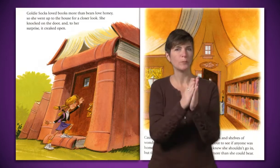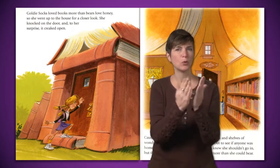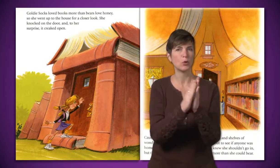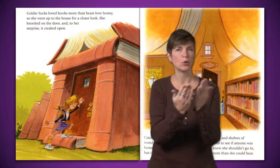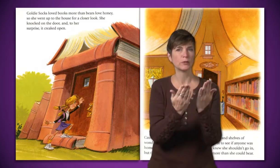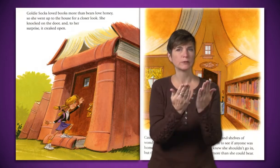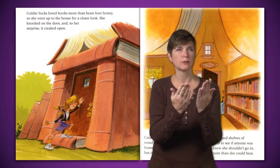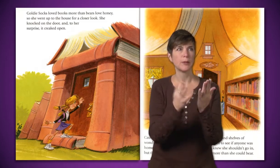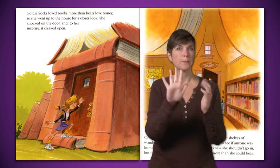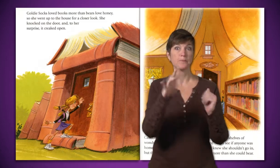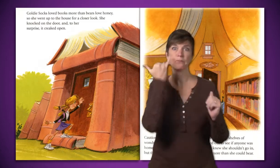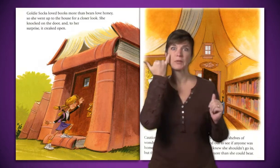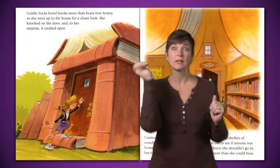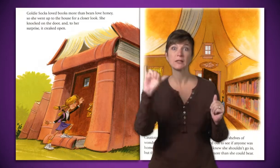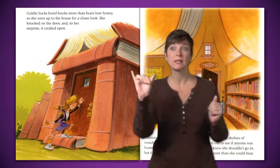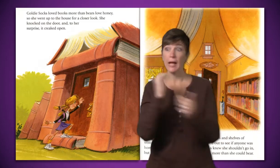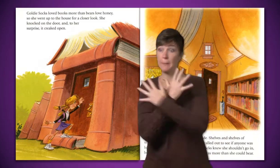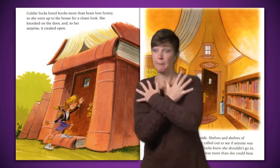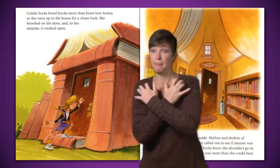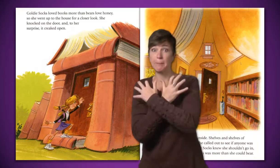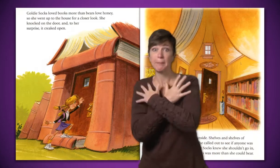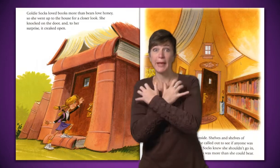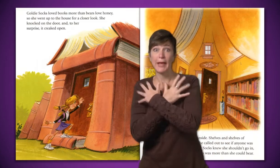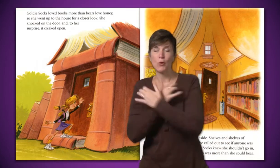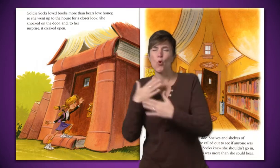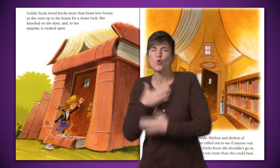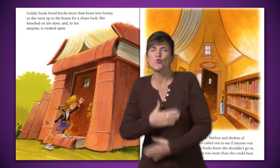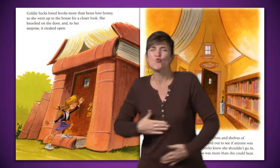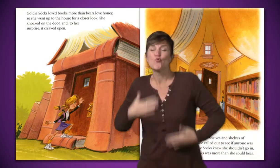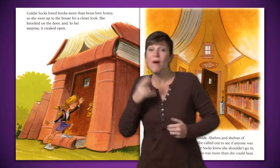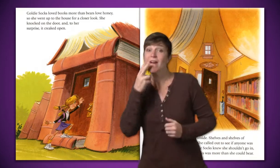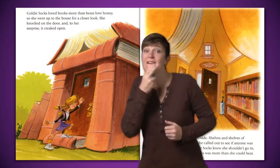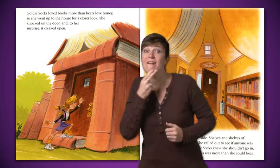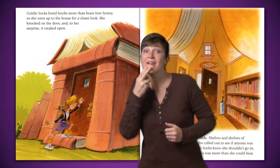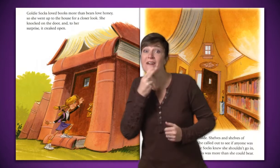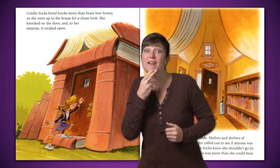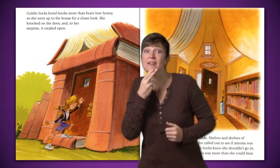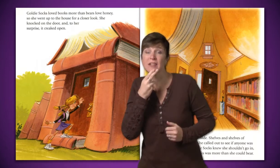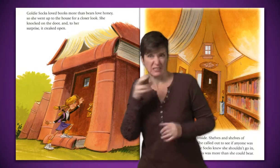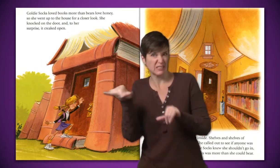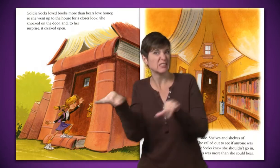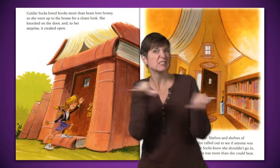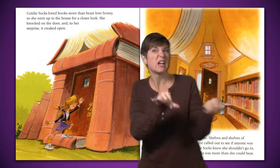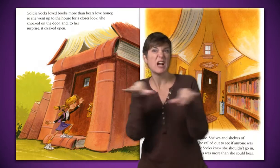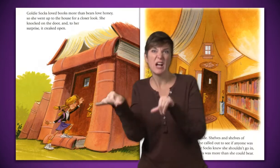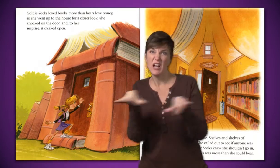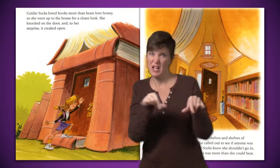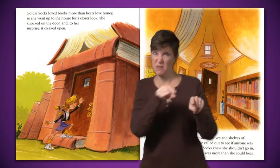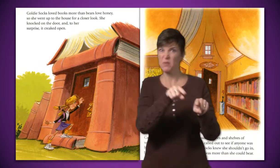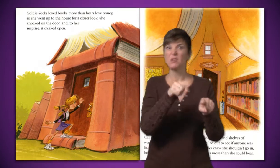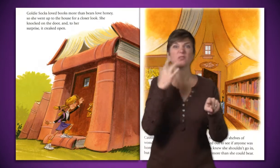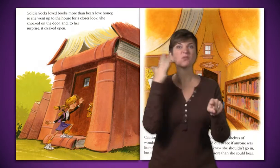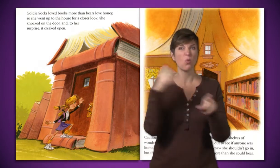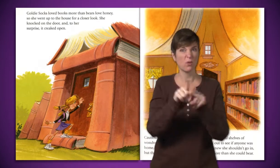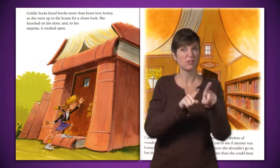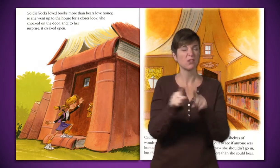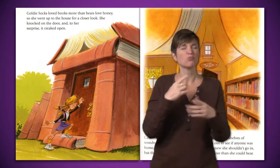Goldie Socks loved books more than bears love honey.